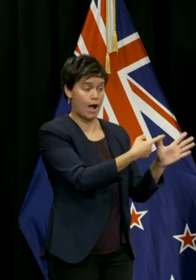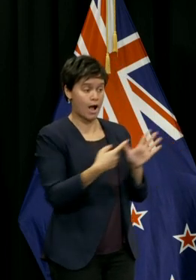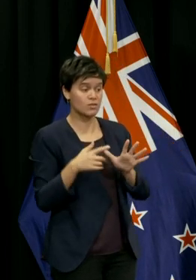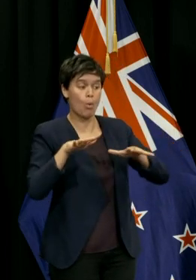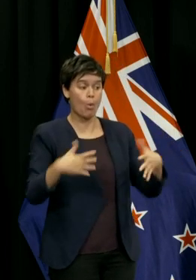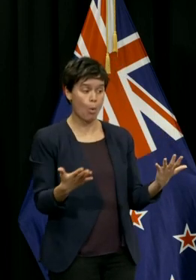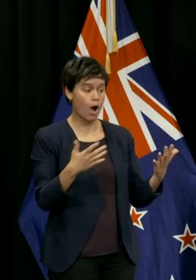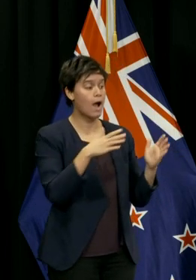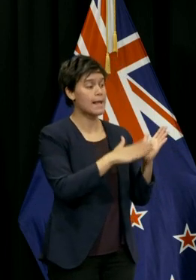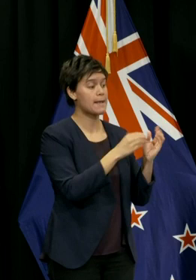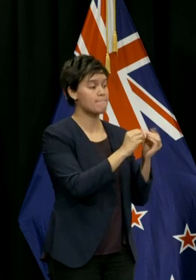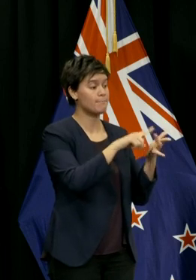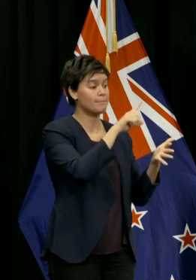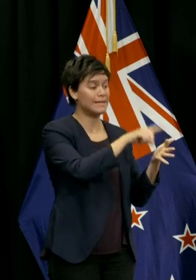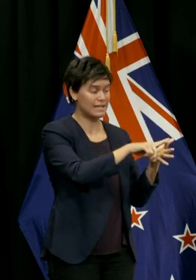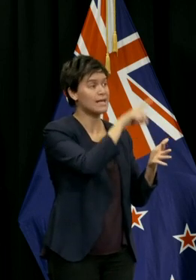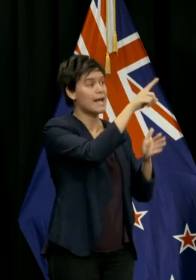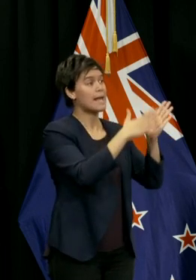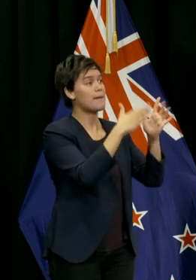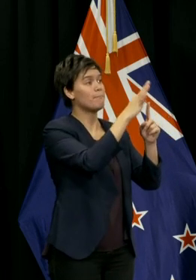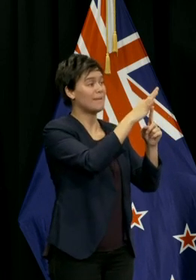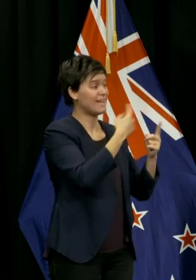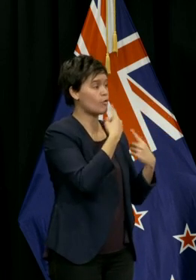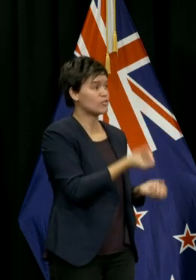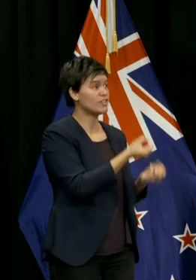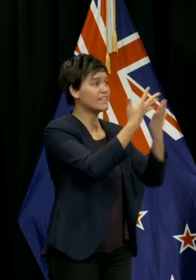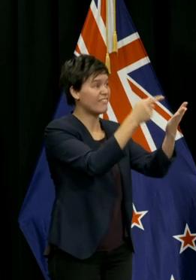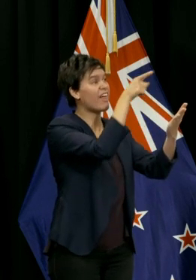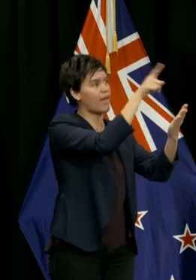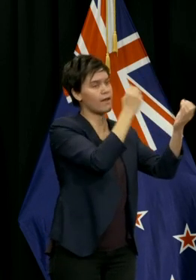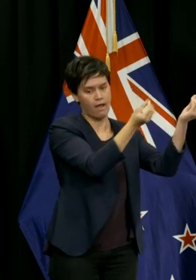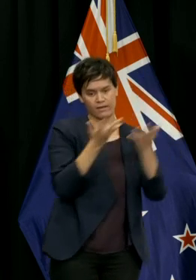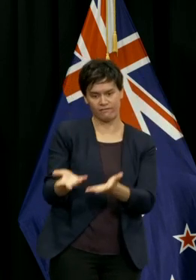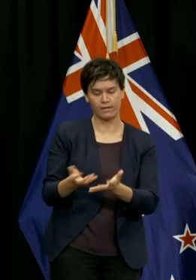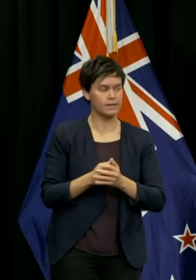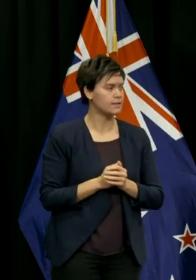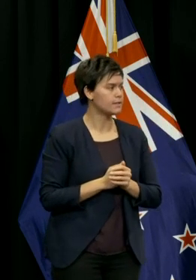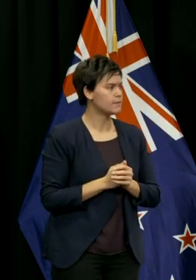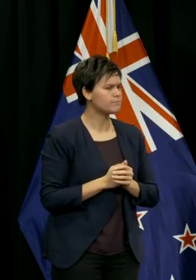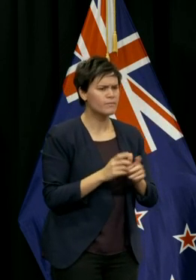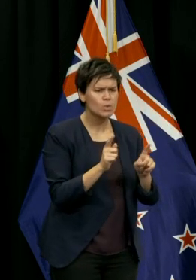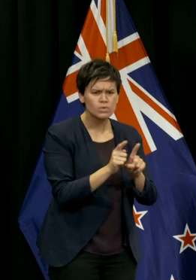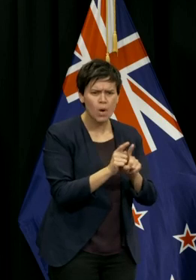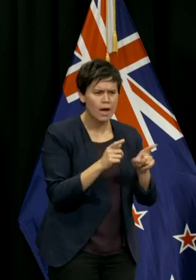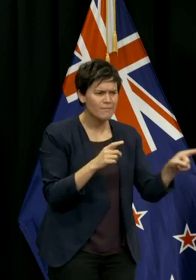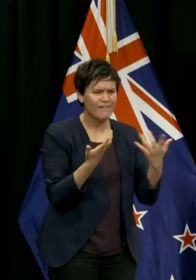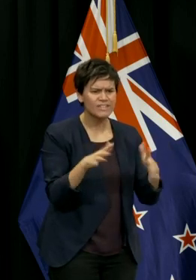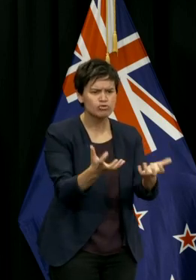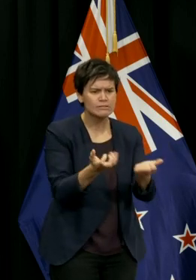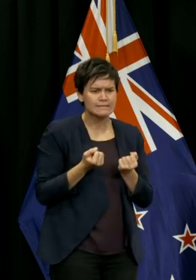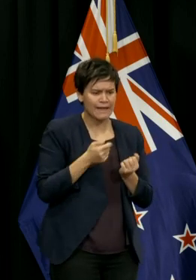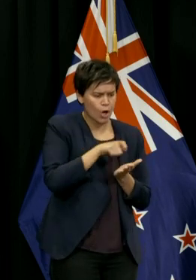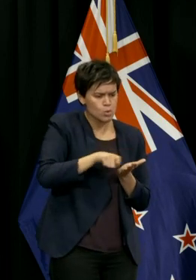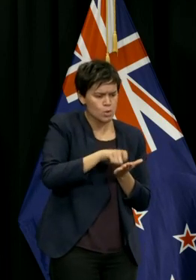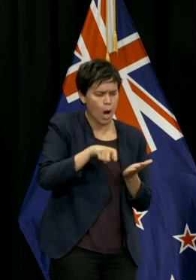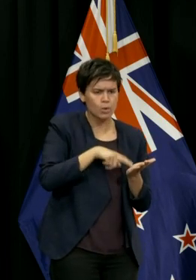where necessary. I just want to acknowledge, I've just had a little note telling me that some of the groups who may not have known about the